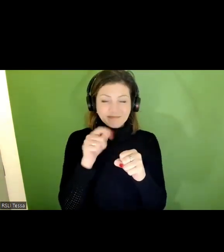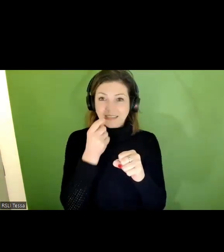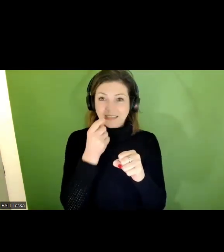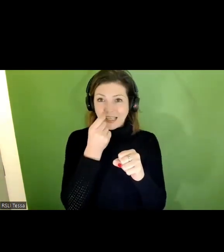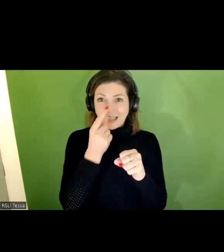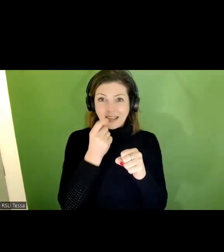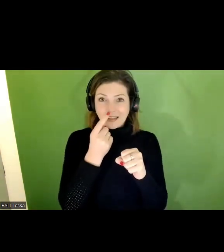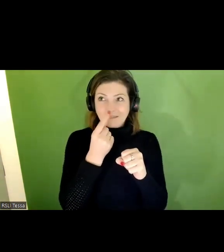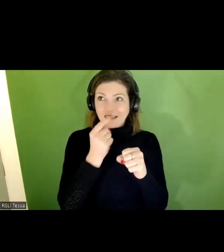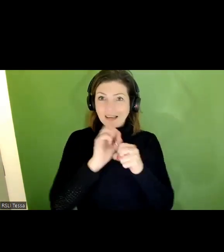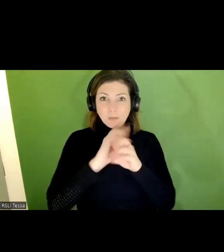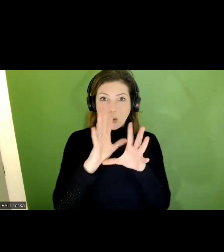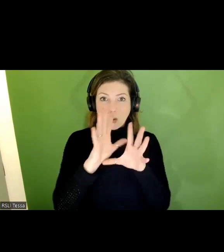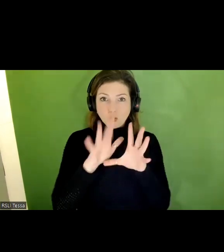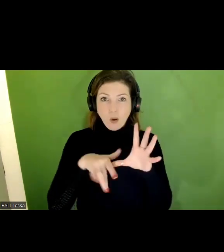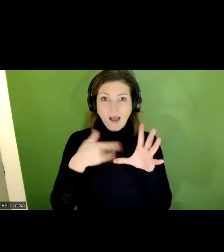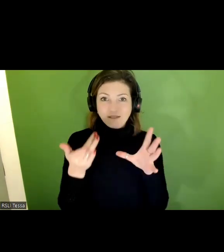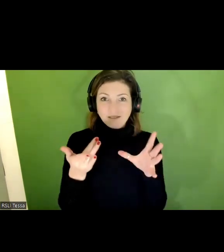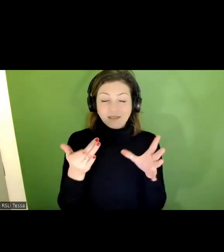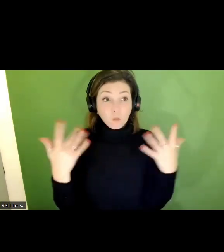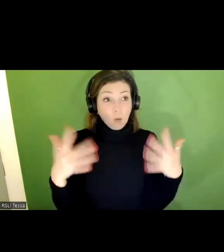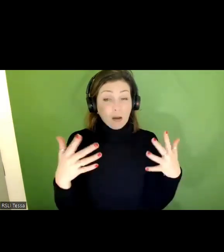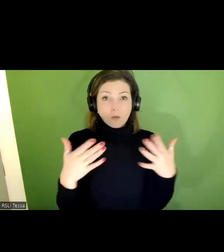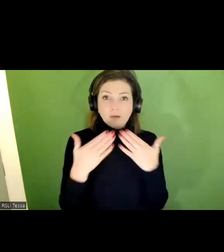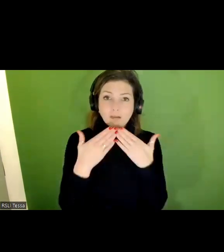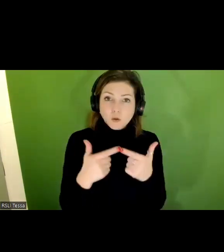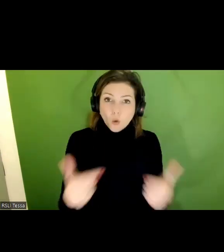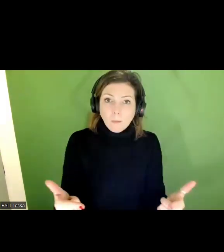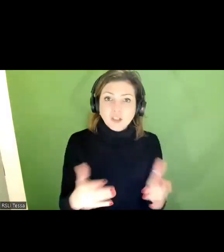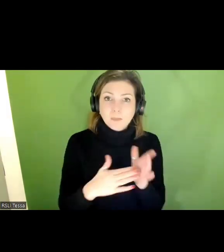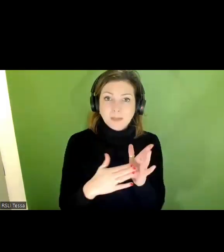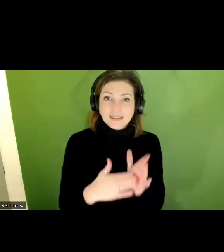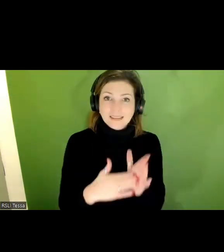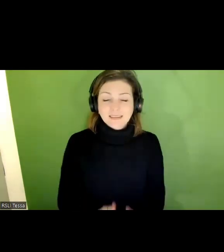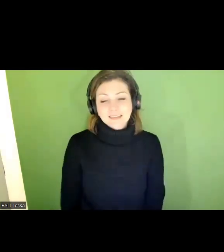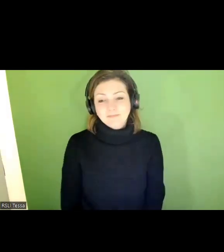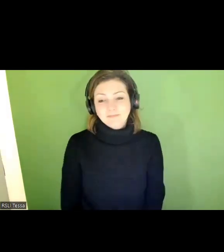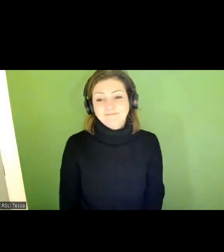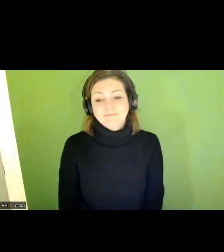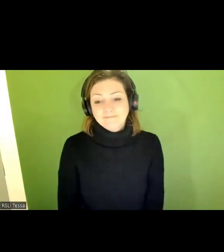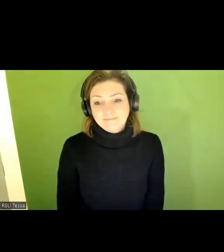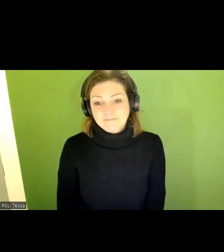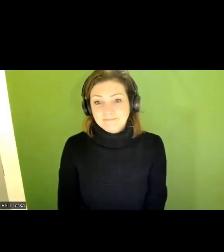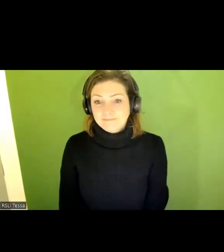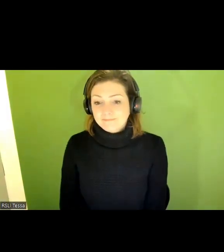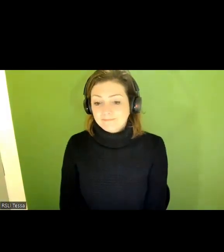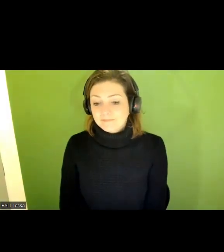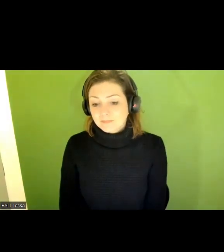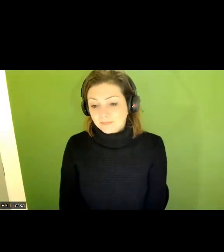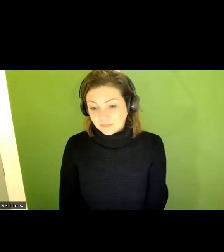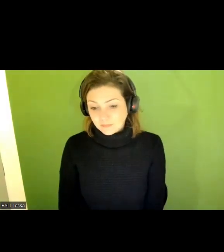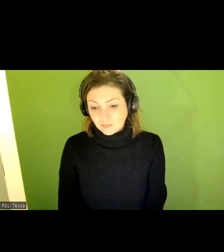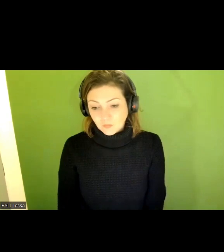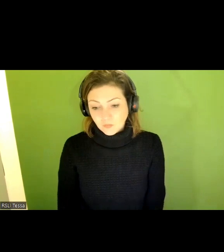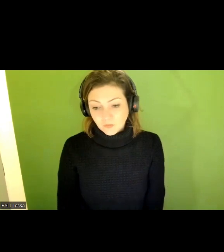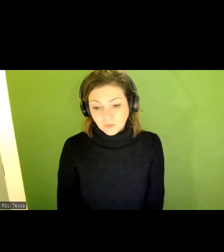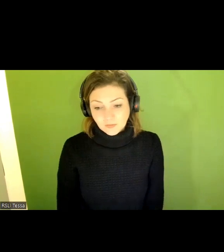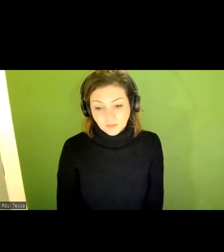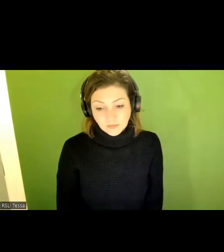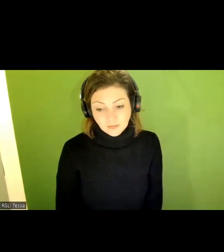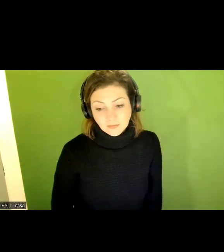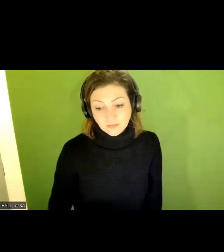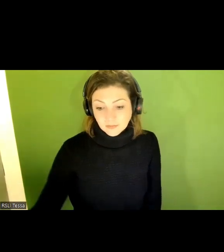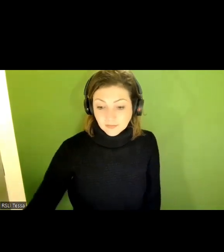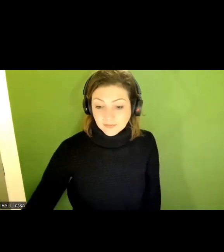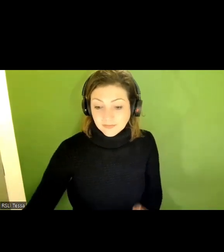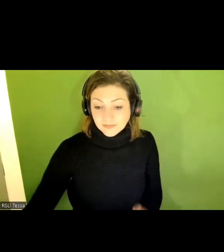and wonderful piece. Thank you so much, Missy. And now for our final